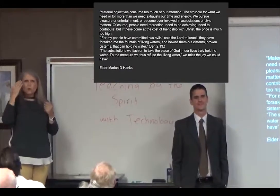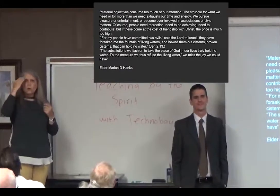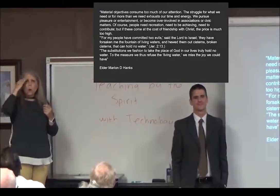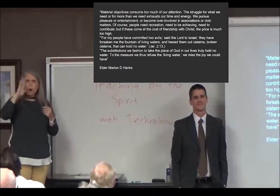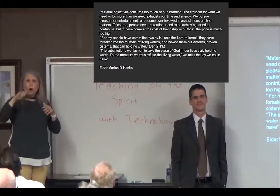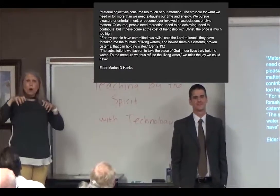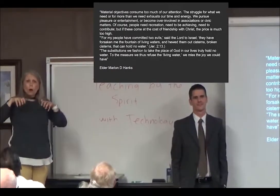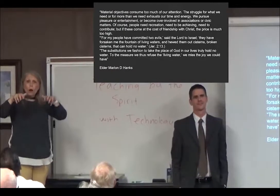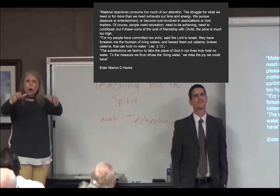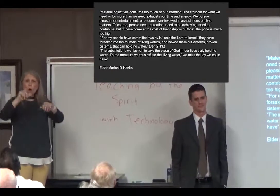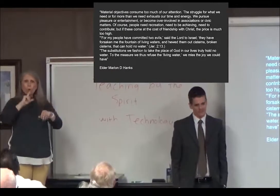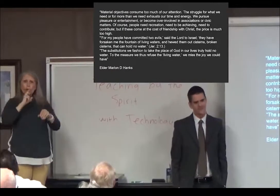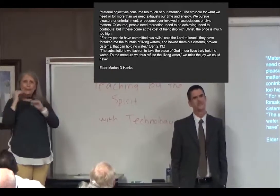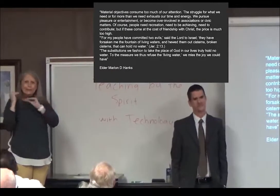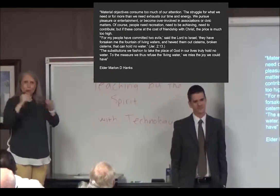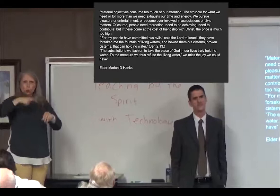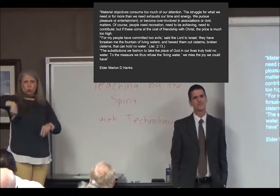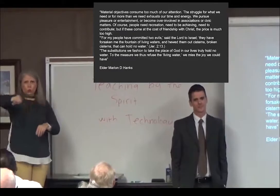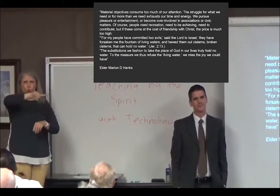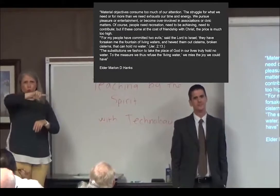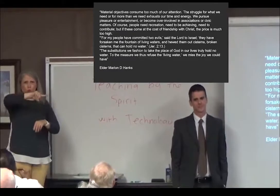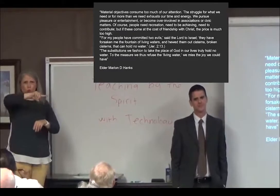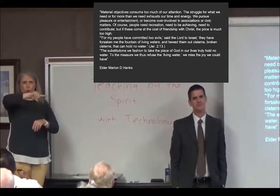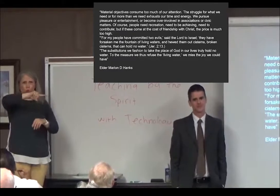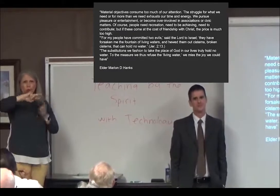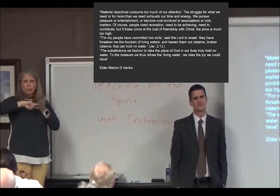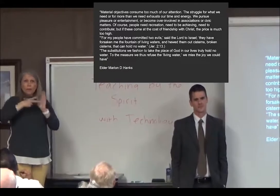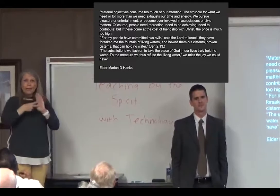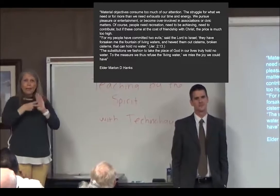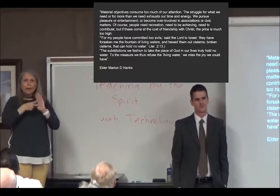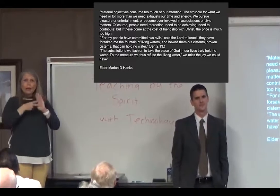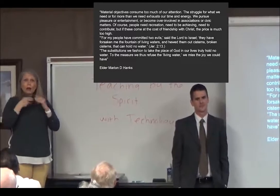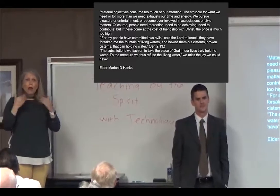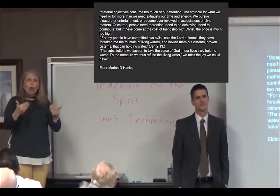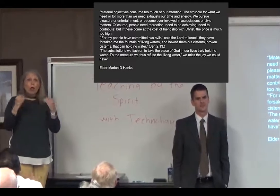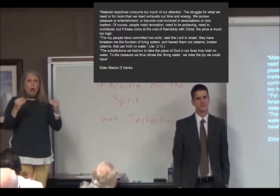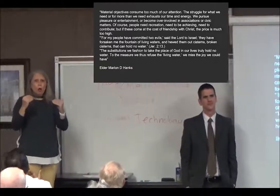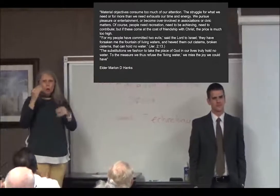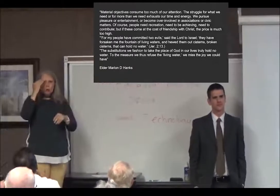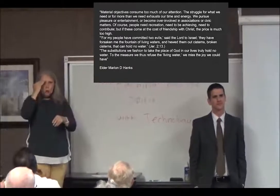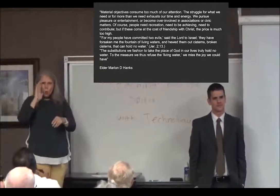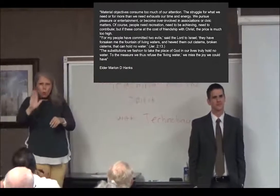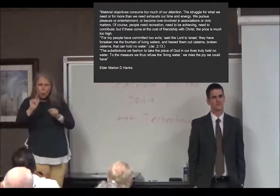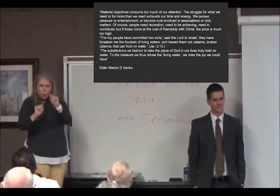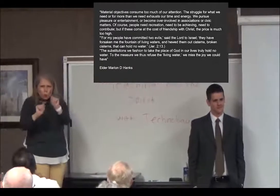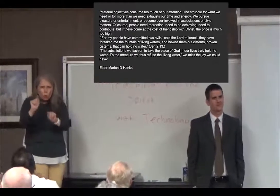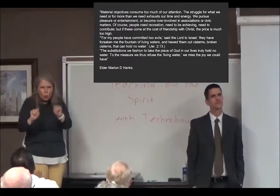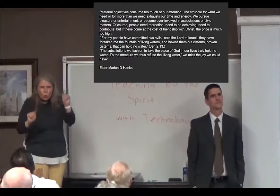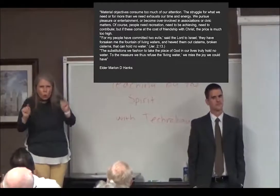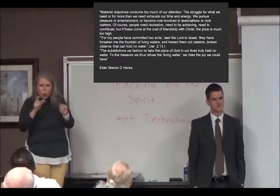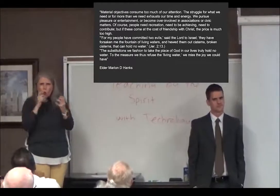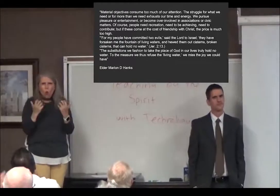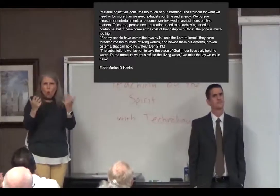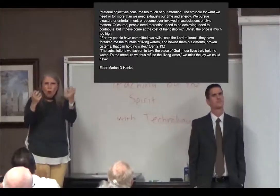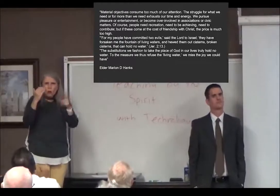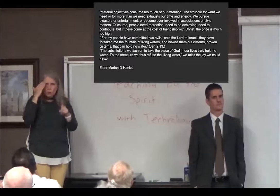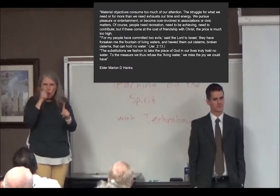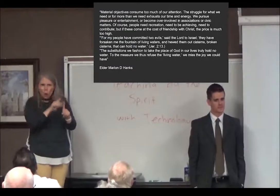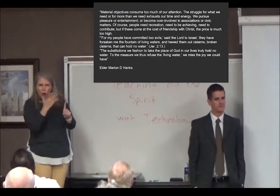And the audience, when you're teaching a big group like this, does that mean you can teach, you know who your